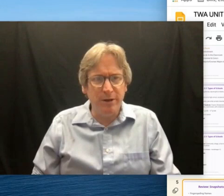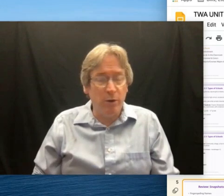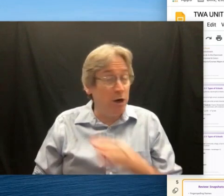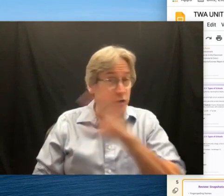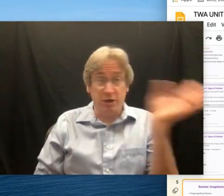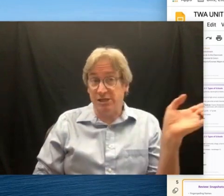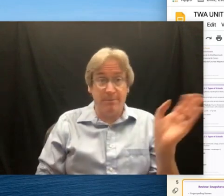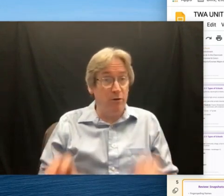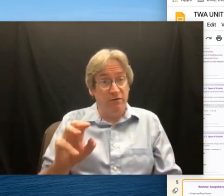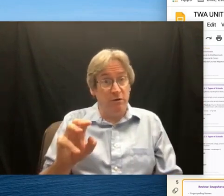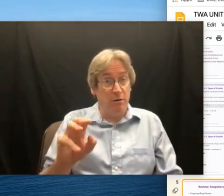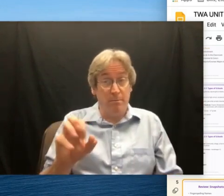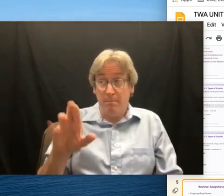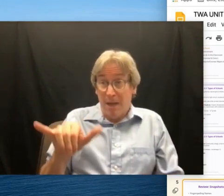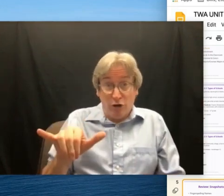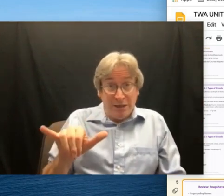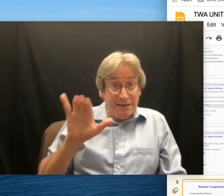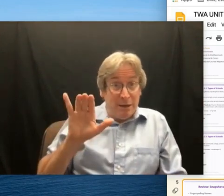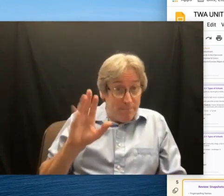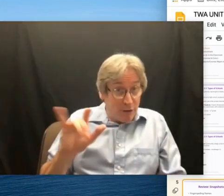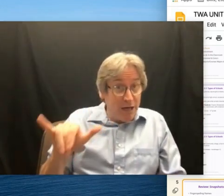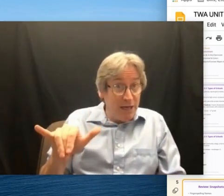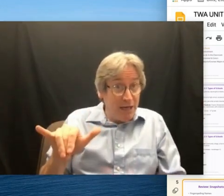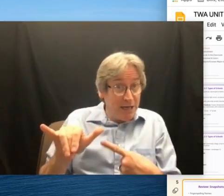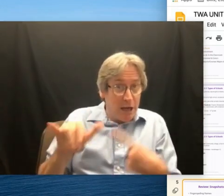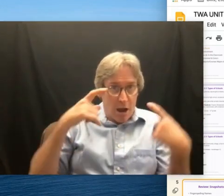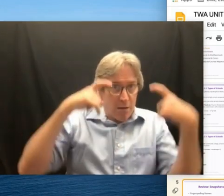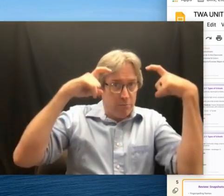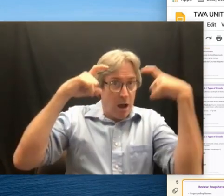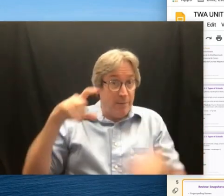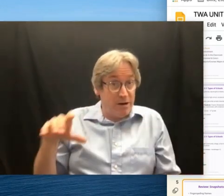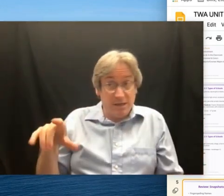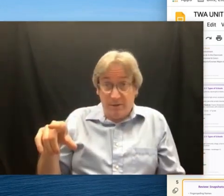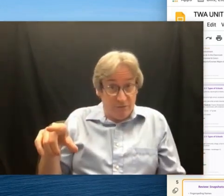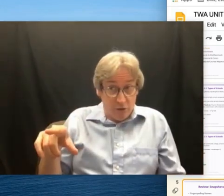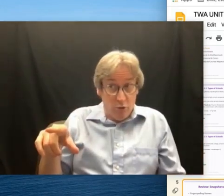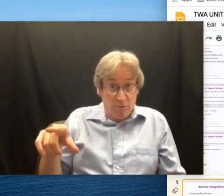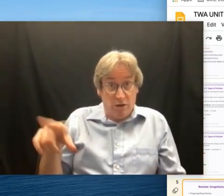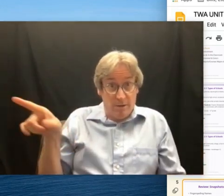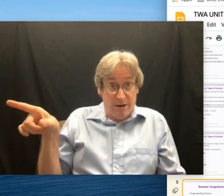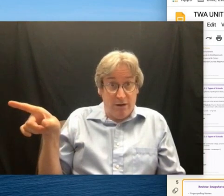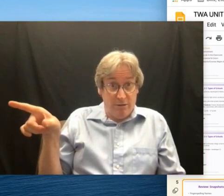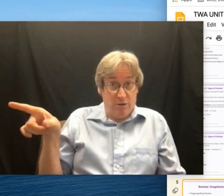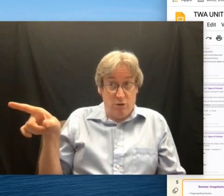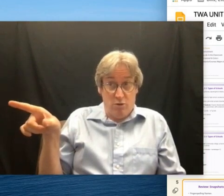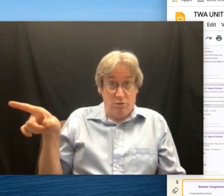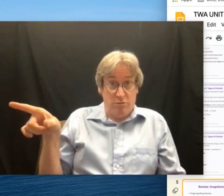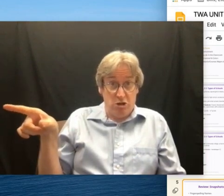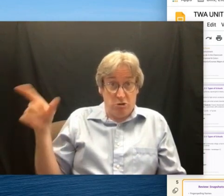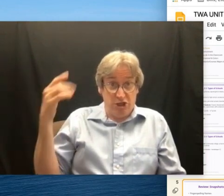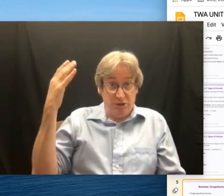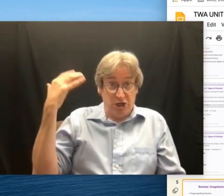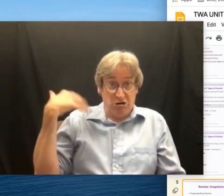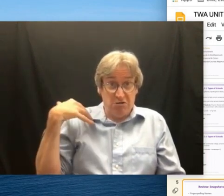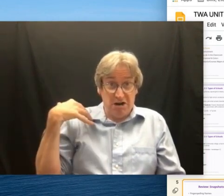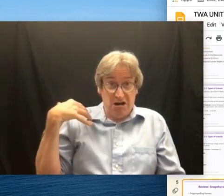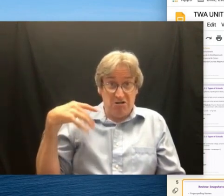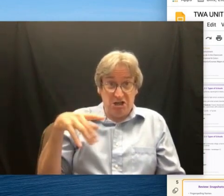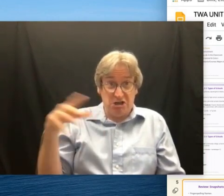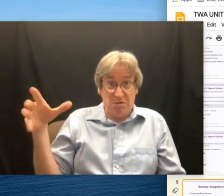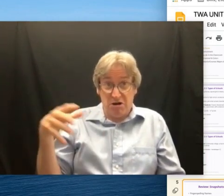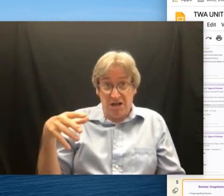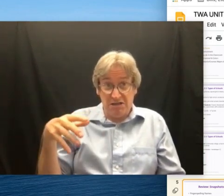So just be aware you're going to skip over Mary. Eyebrows up of, you know who I'm talking about, Mary? You know, she with the curly